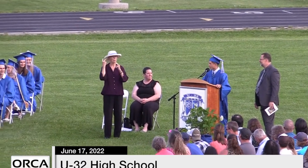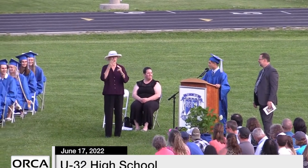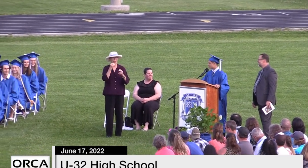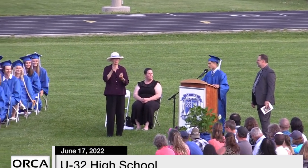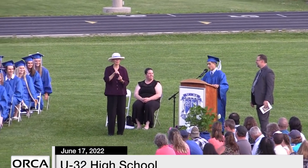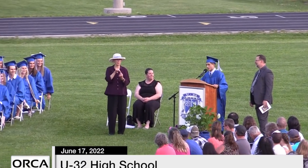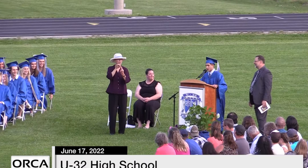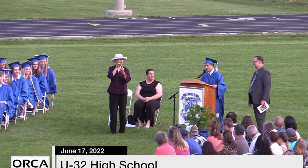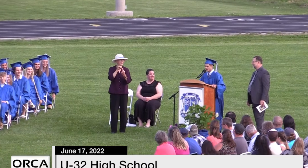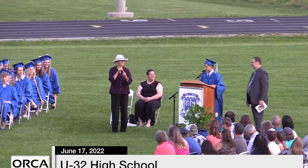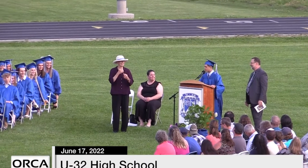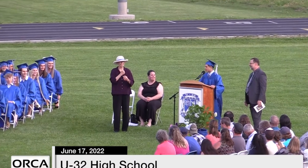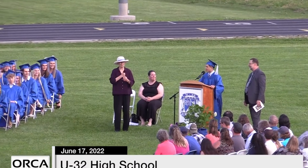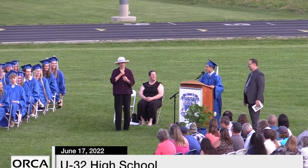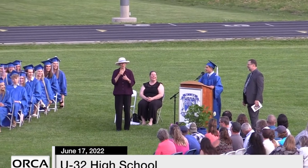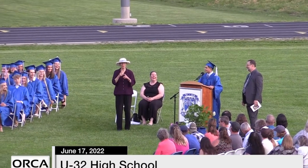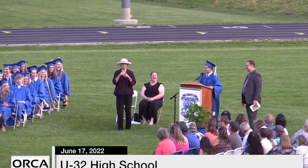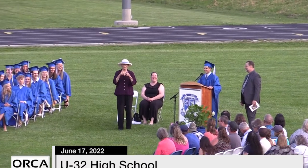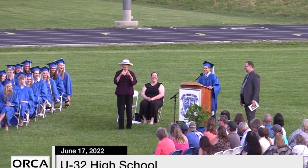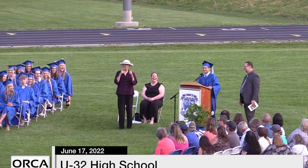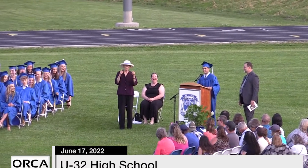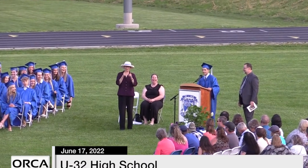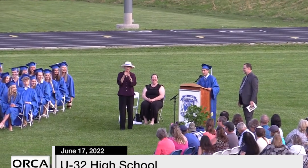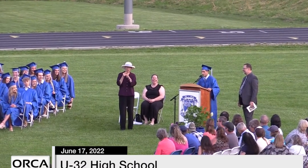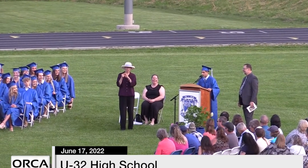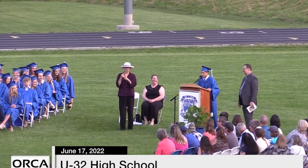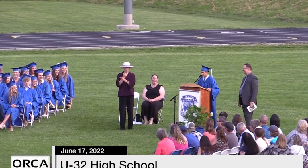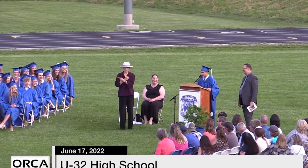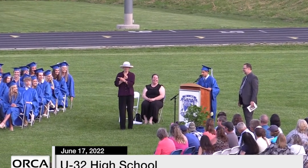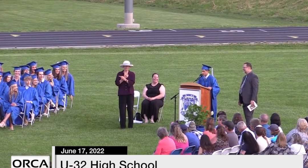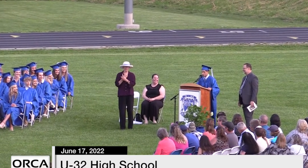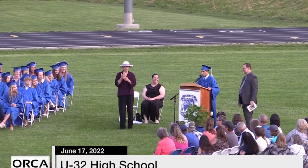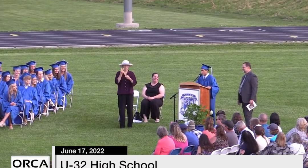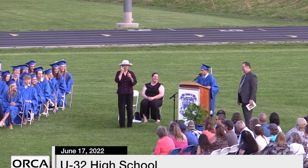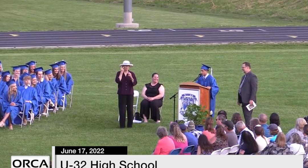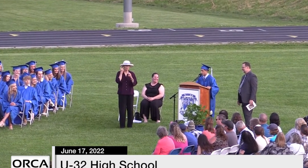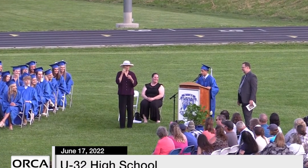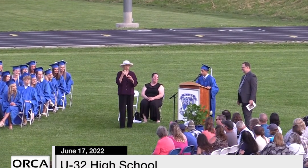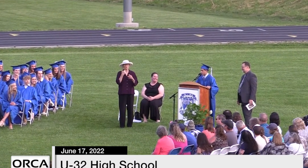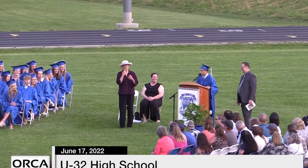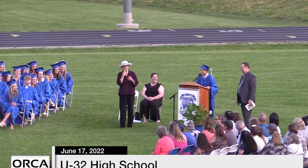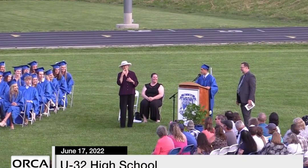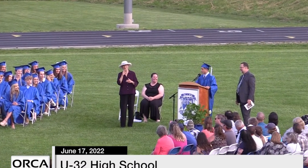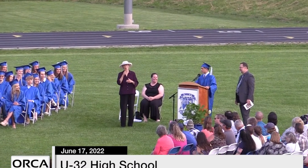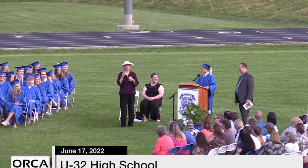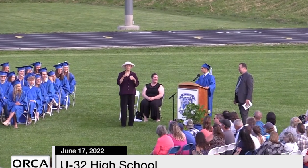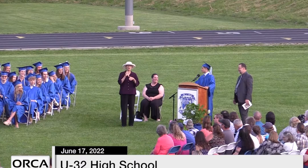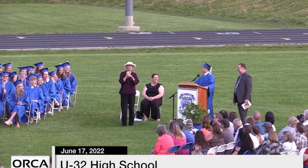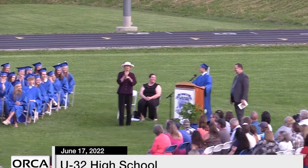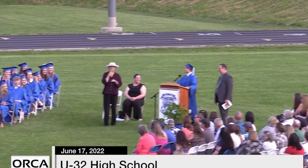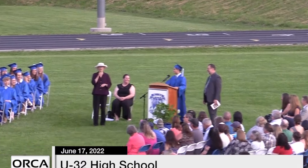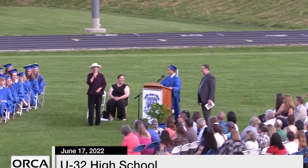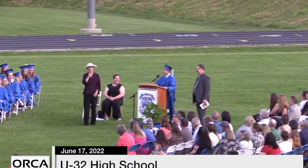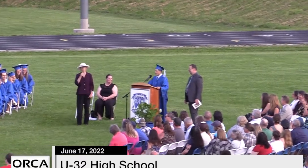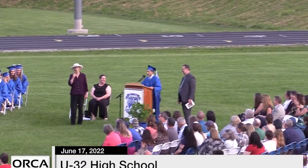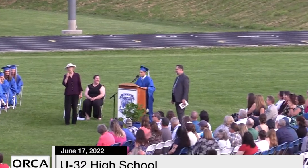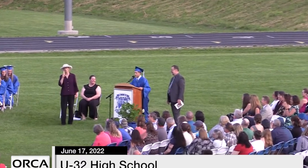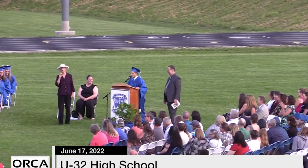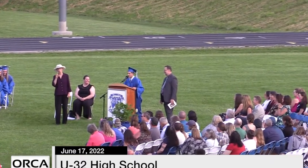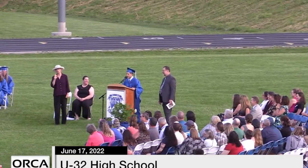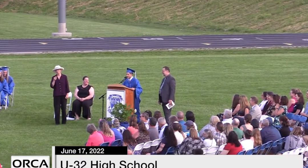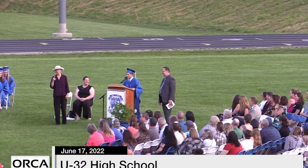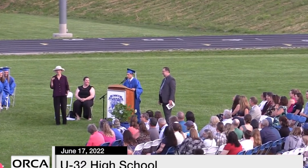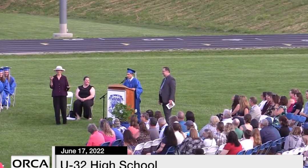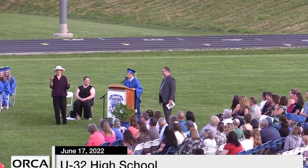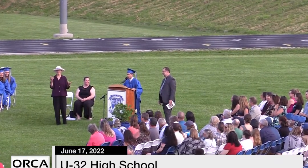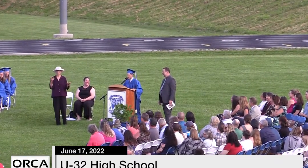special. Sorry, big words. Pretty used to saying just roll and union around here. All right, so the